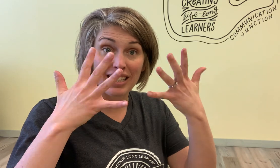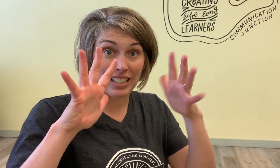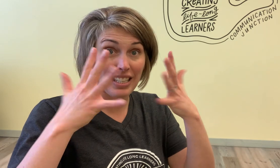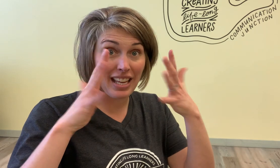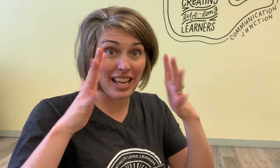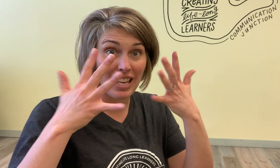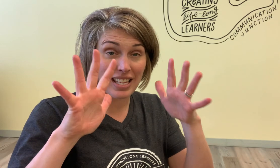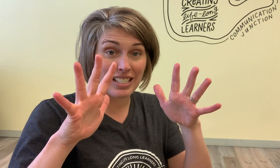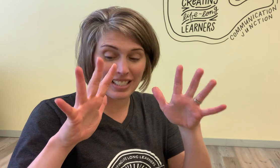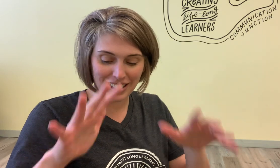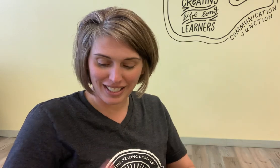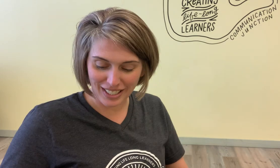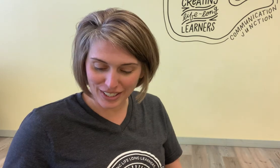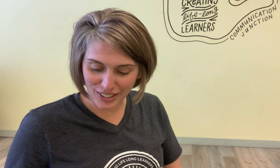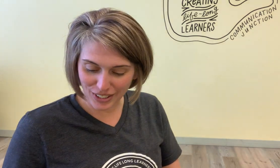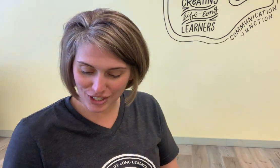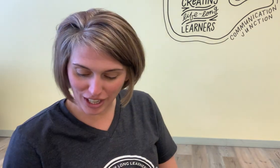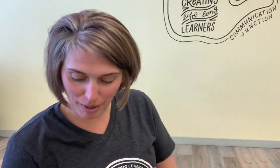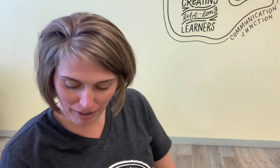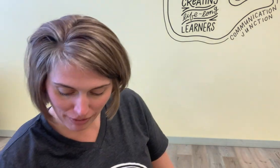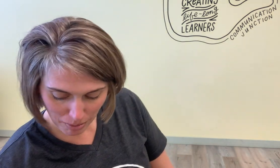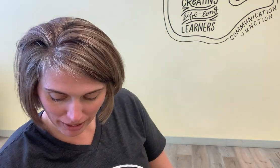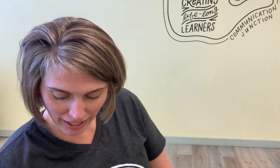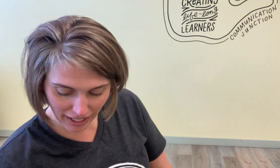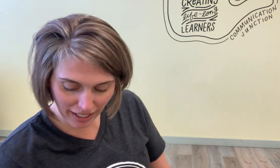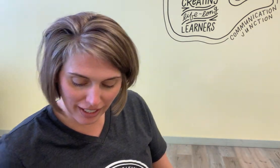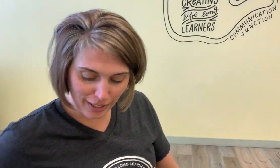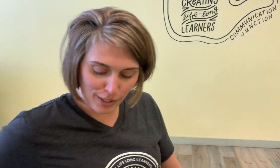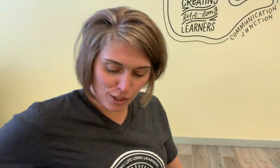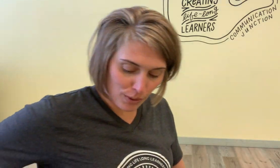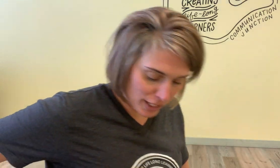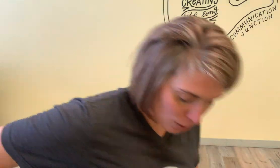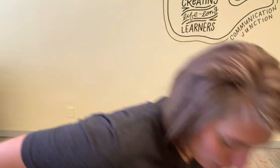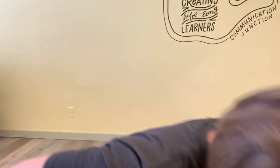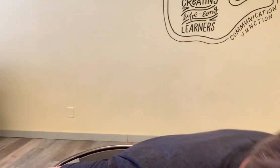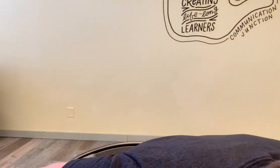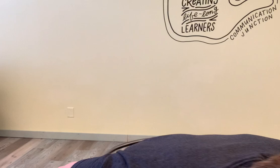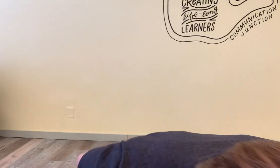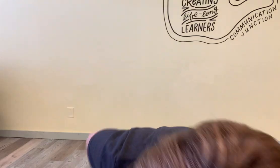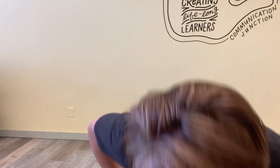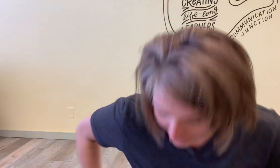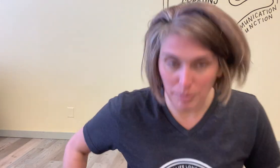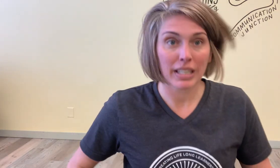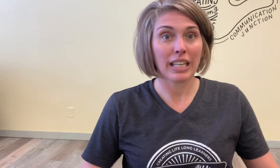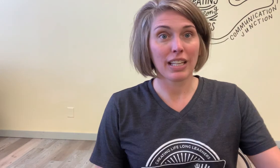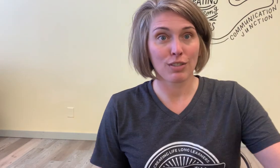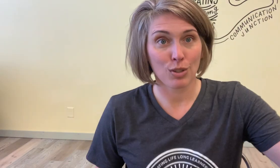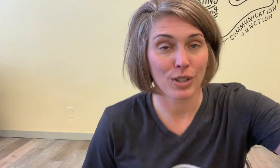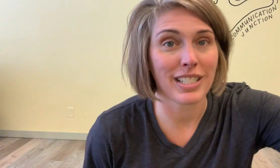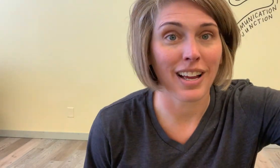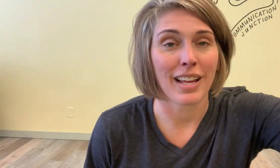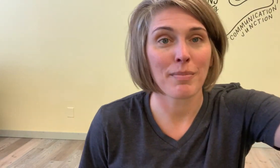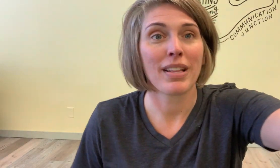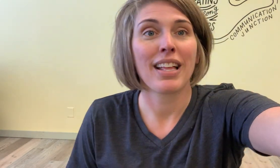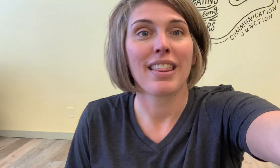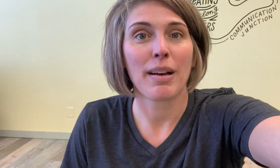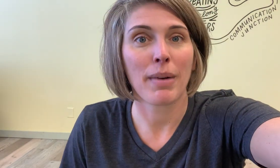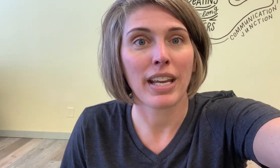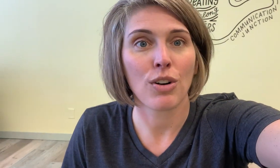the end. Good job, everybody. So I told you at the beginning of story time that my